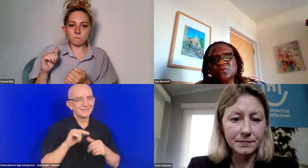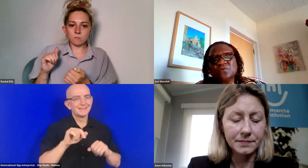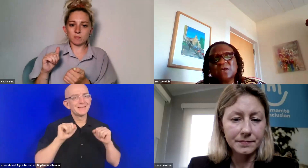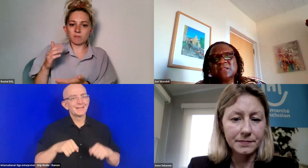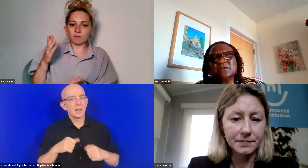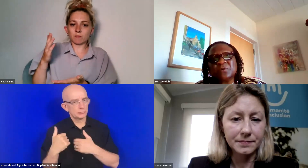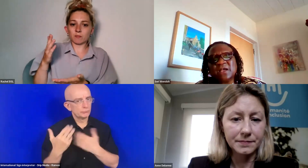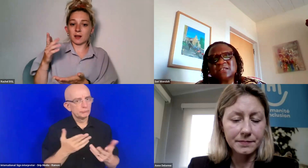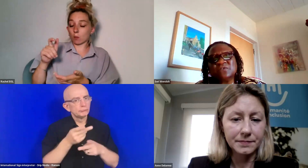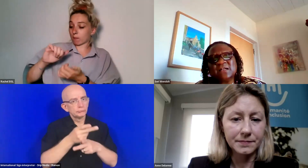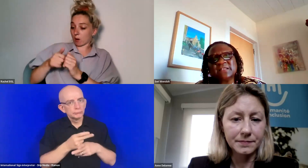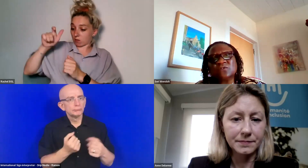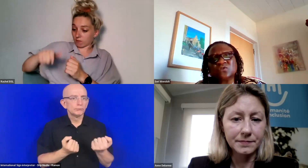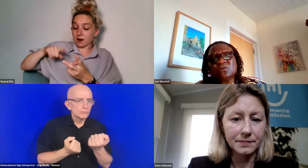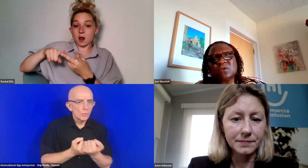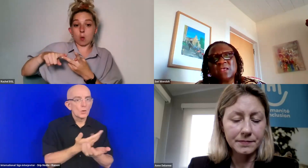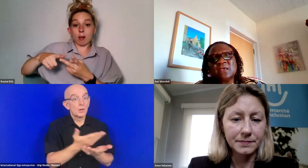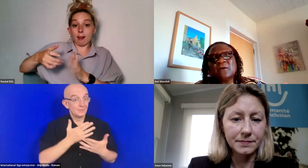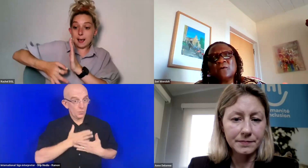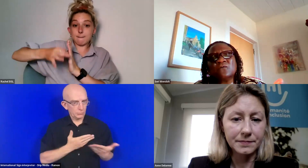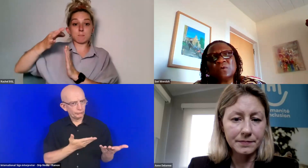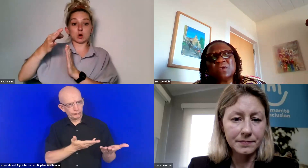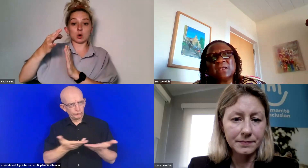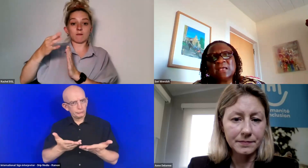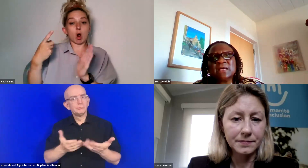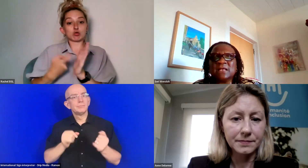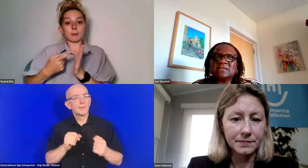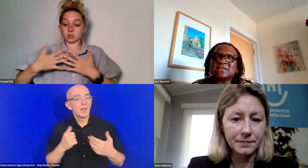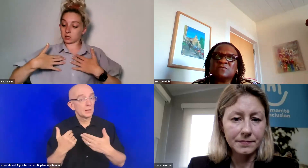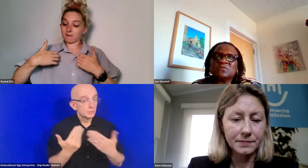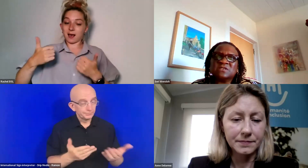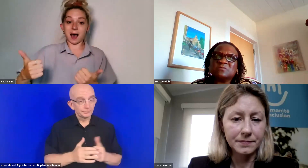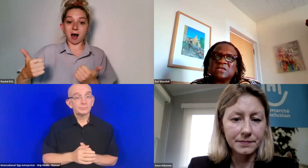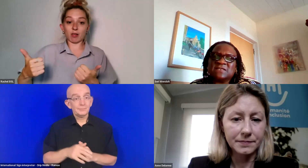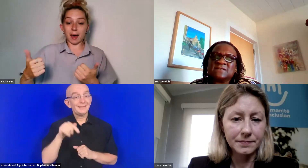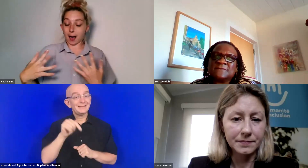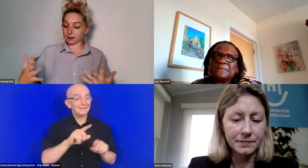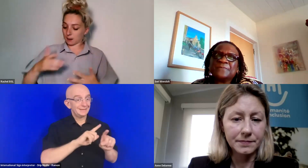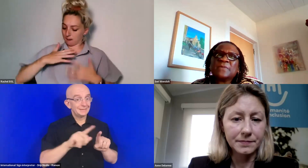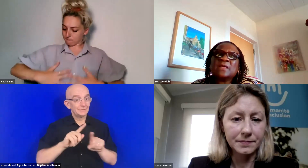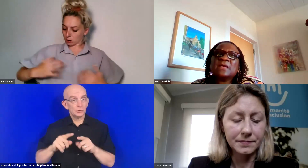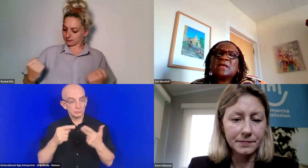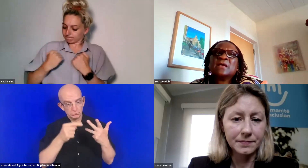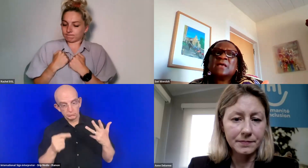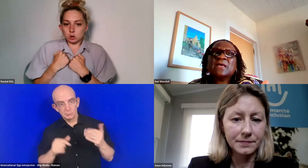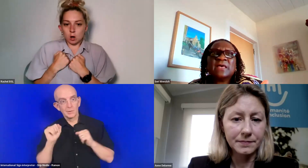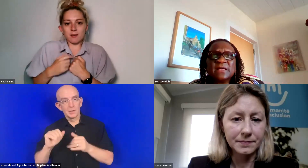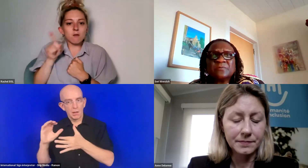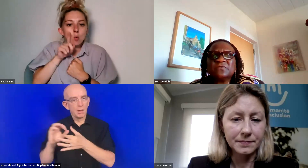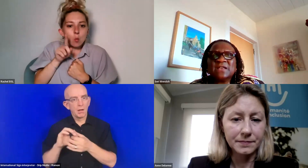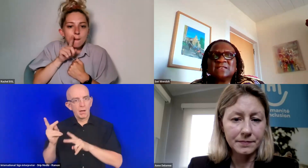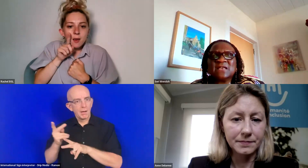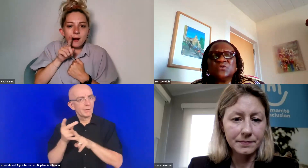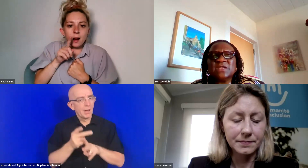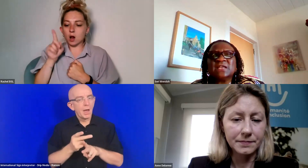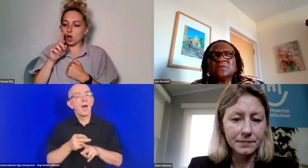fact improve the reproductive health and autonomy of women and girls living with disabilities.